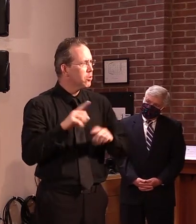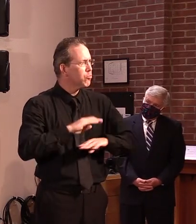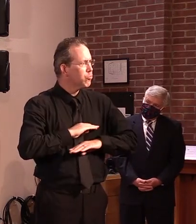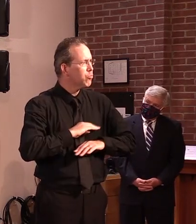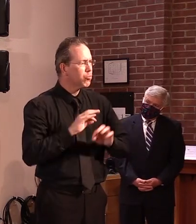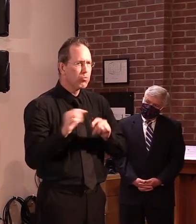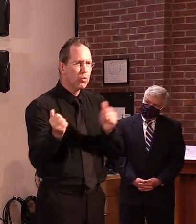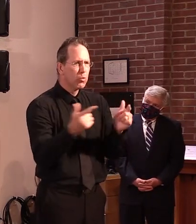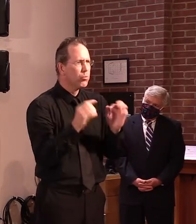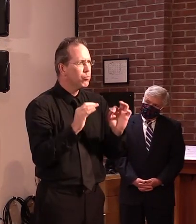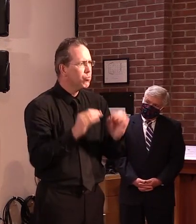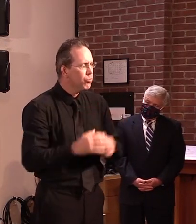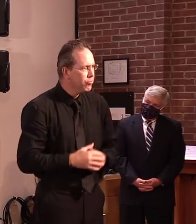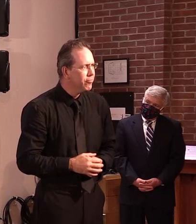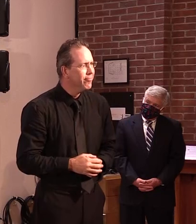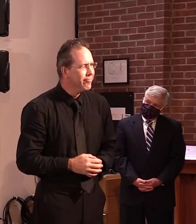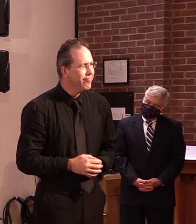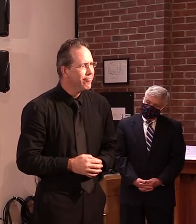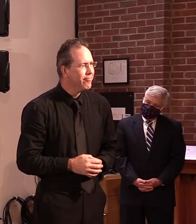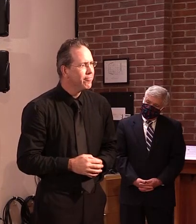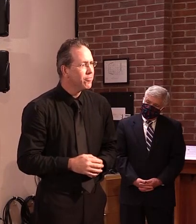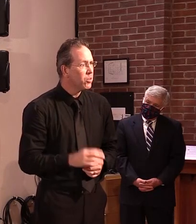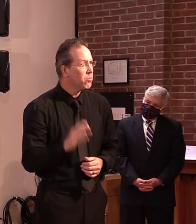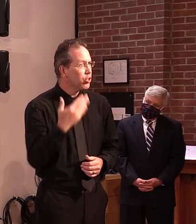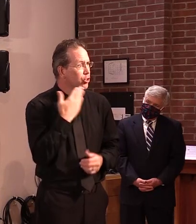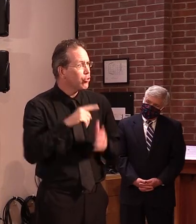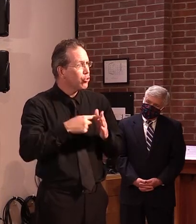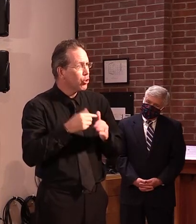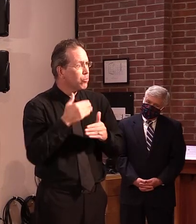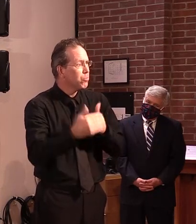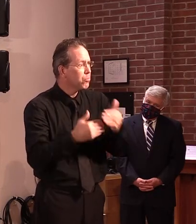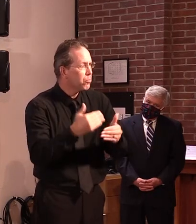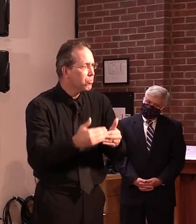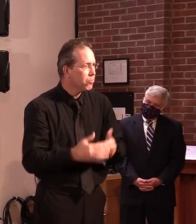launched the process very well.